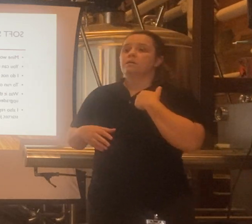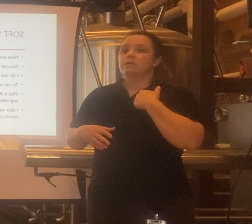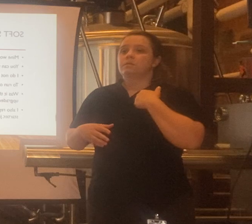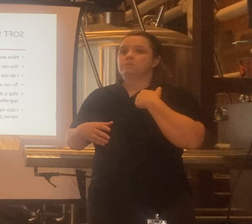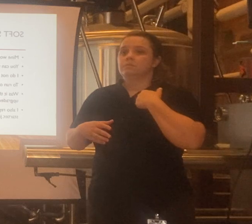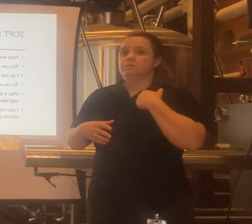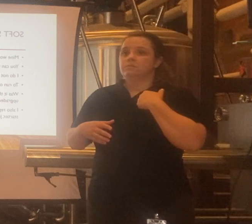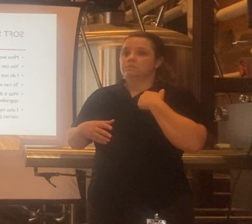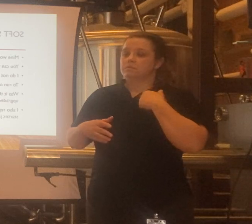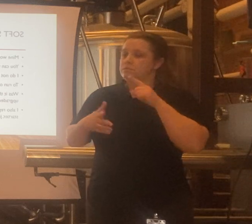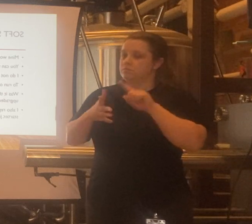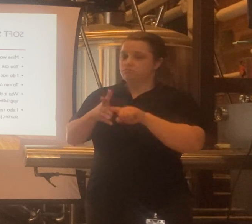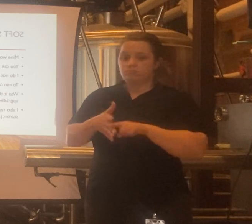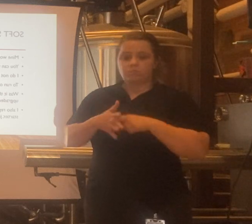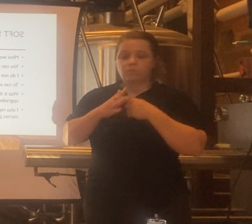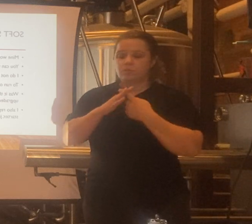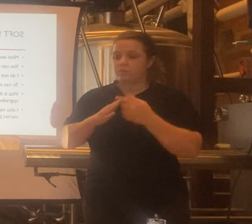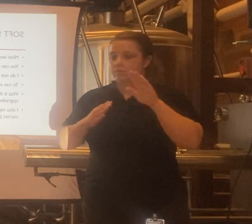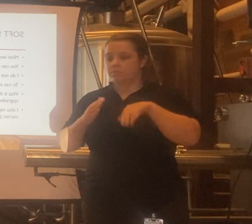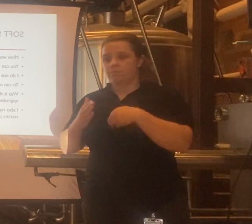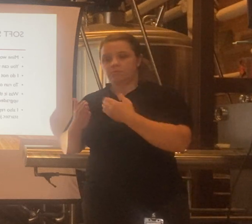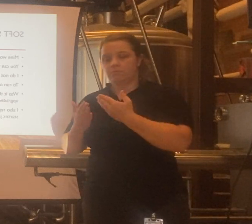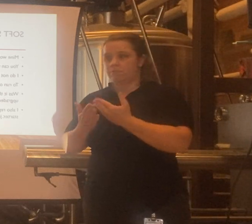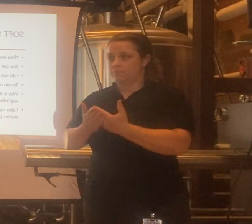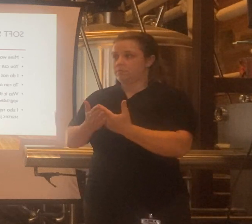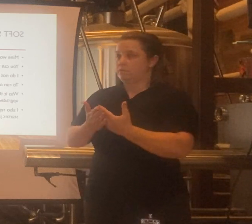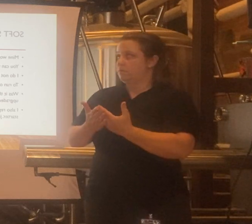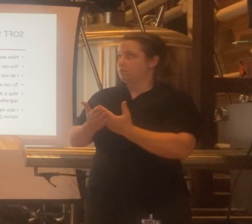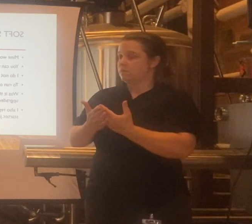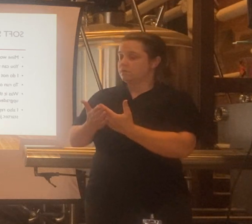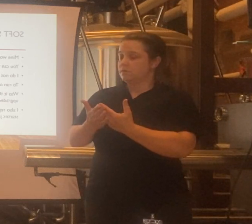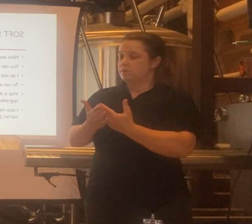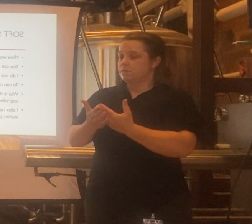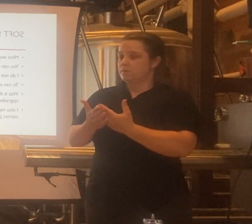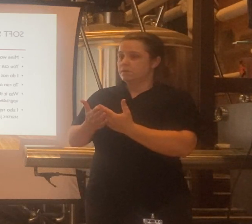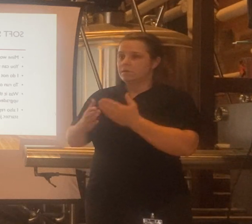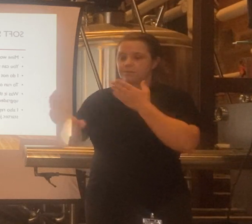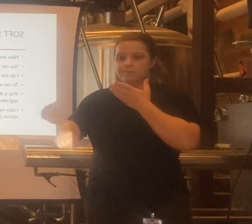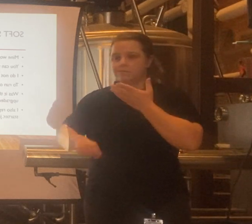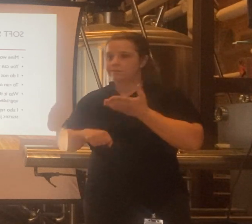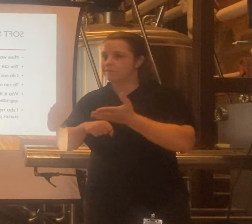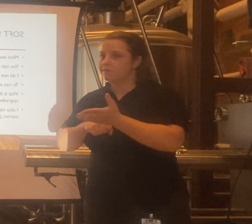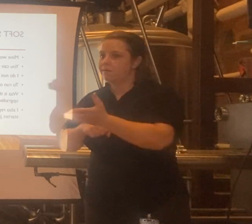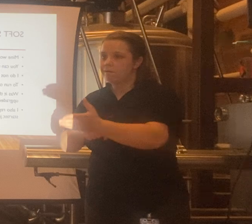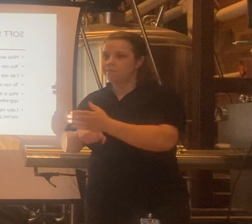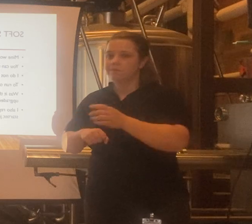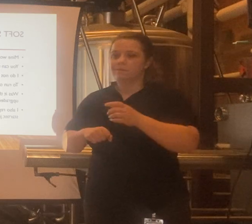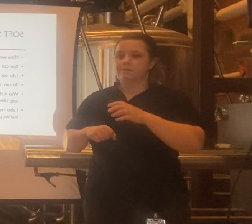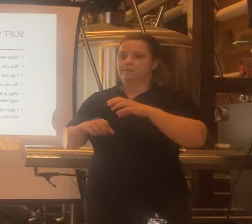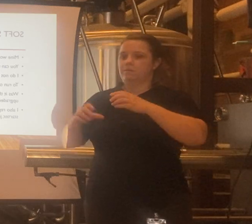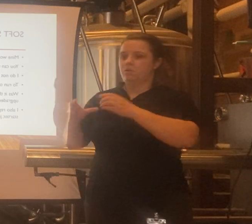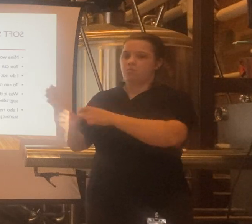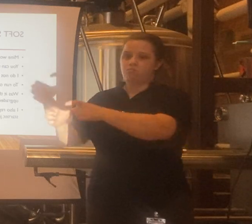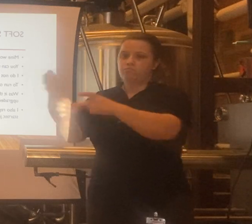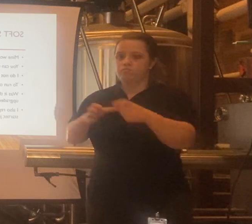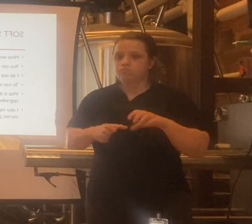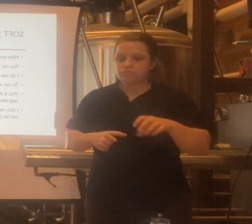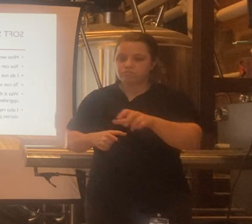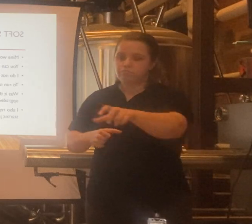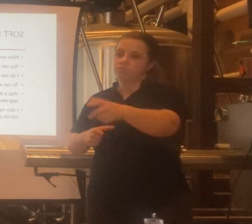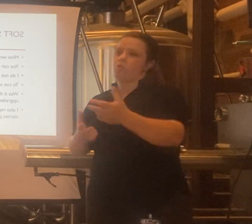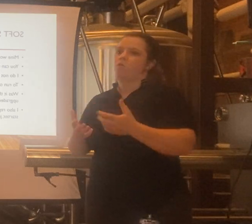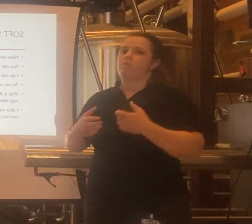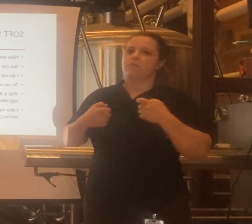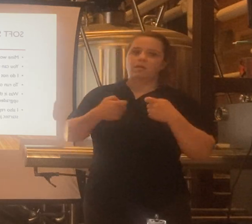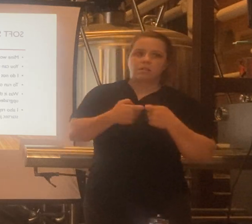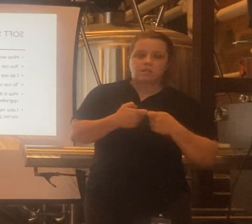worked, the toaster oven worked, we have a convection microwave, we have an oven, we have a stove, all electric. And so I went through one by one